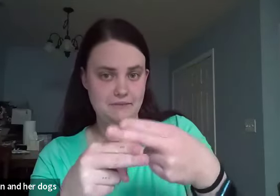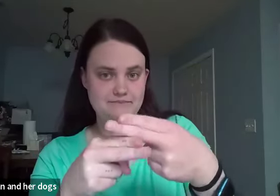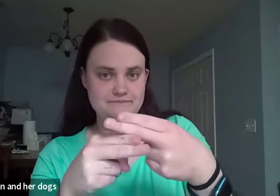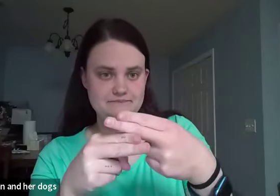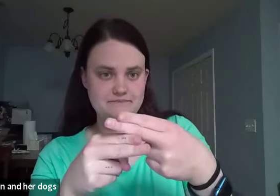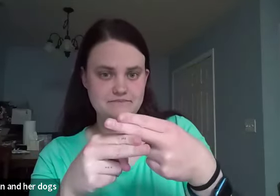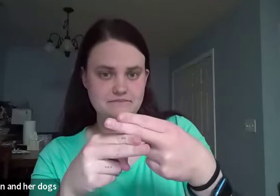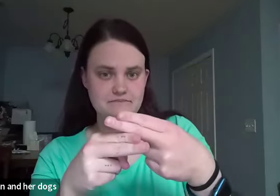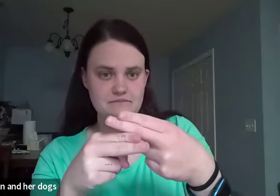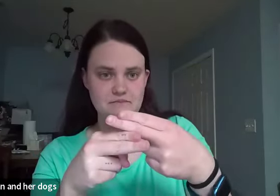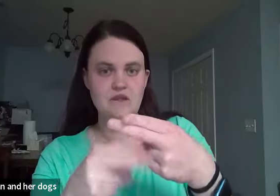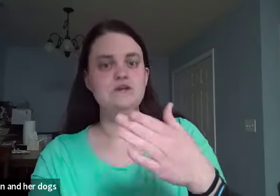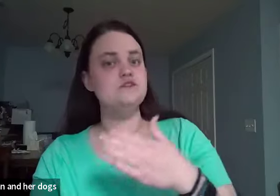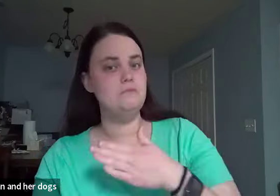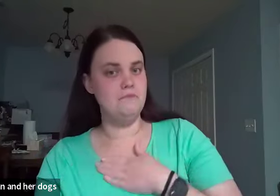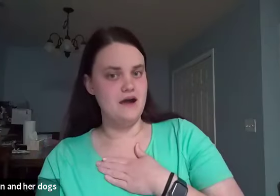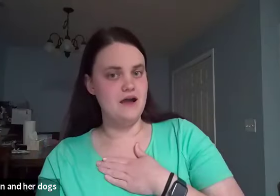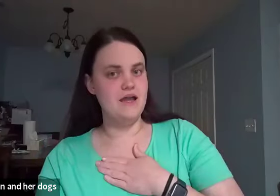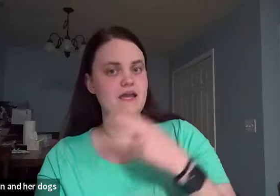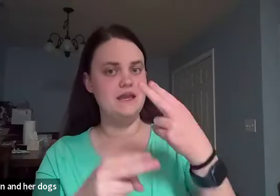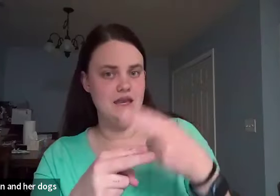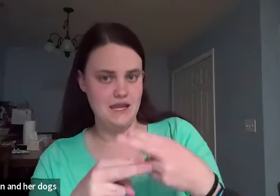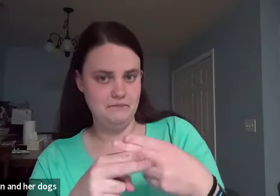Name. So my name.